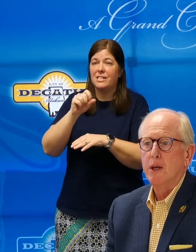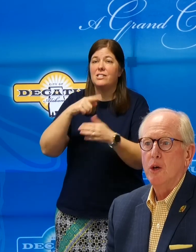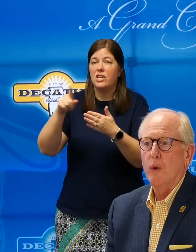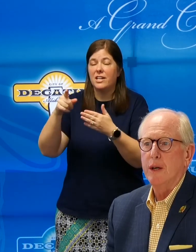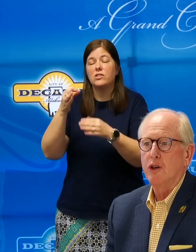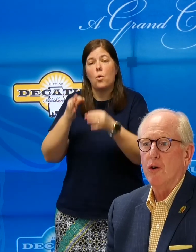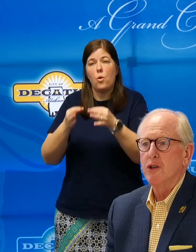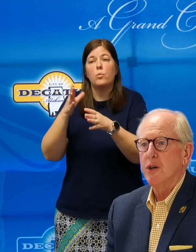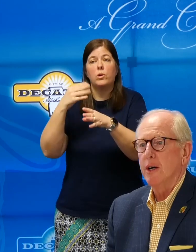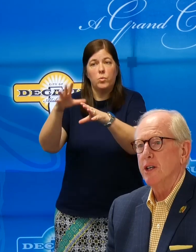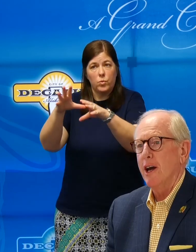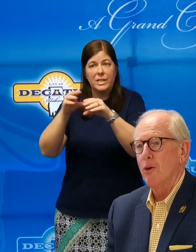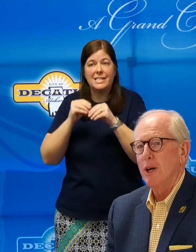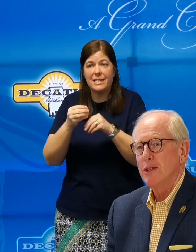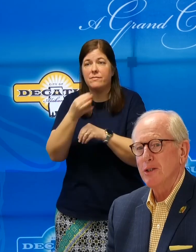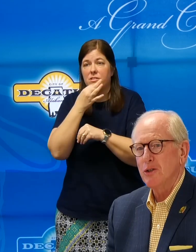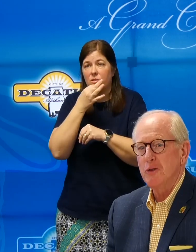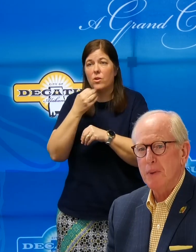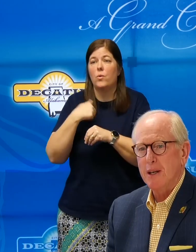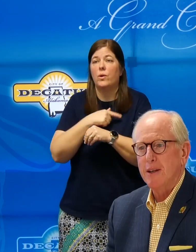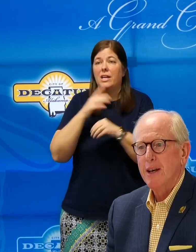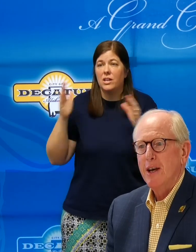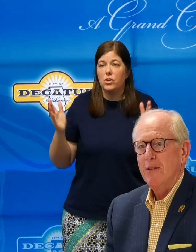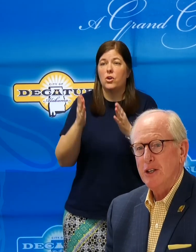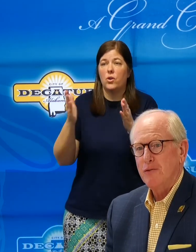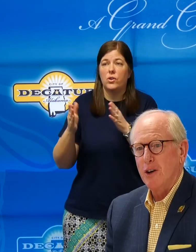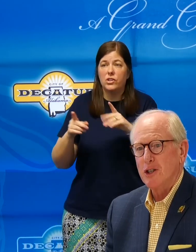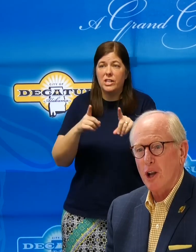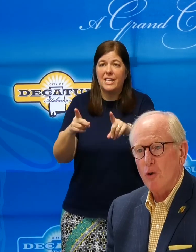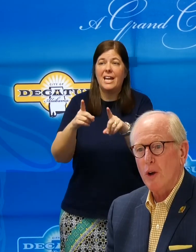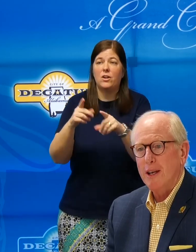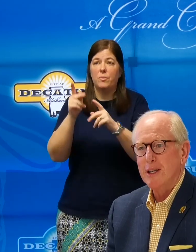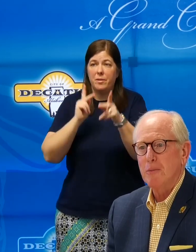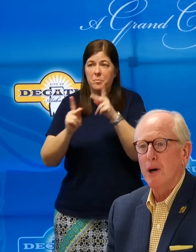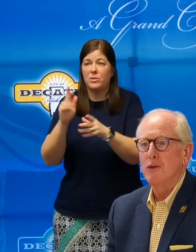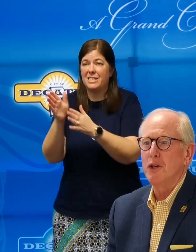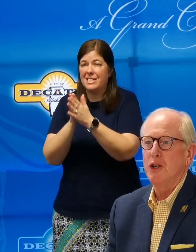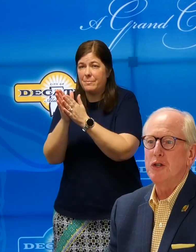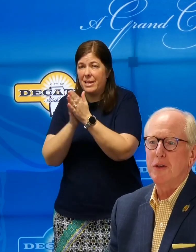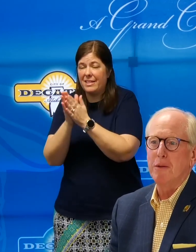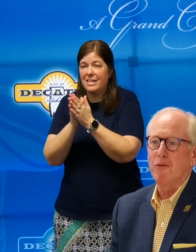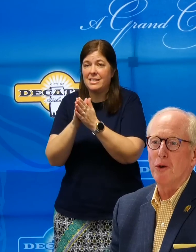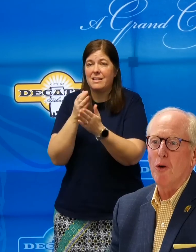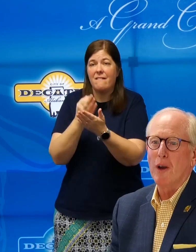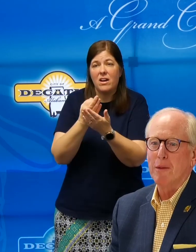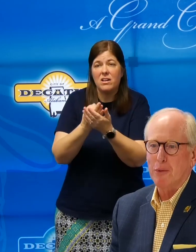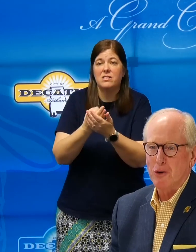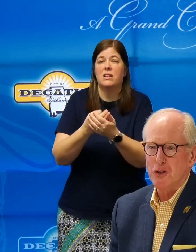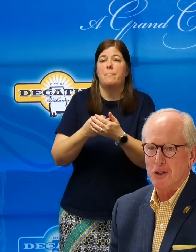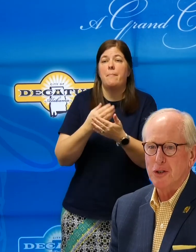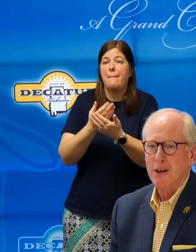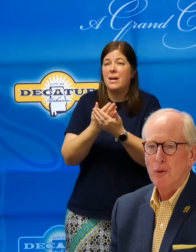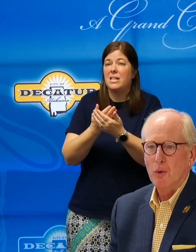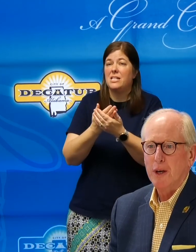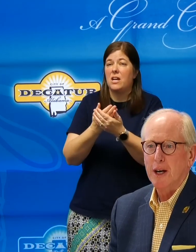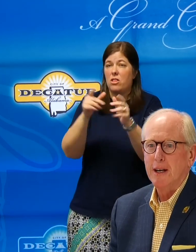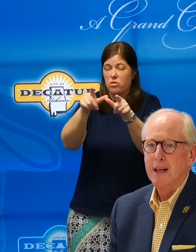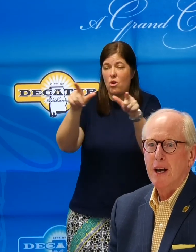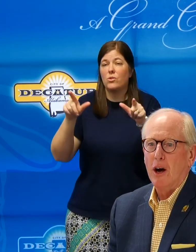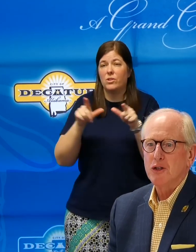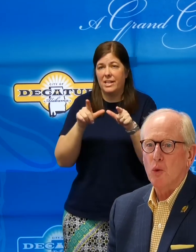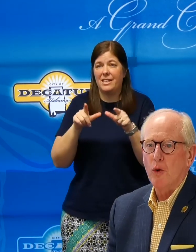soon. We encourage Decatur residents to spend these funds locally as opposed to using them for online purchases.